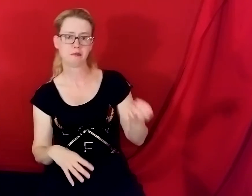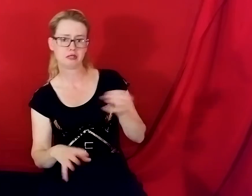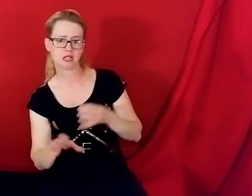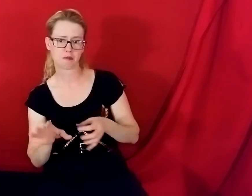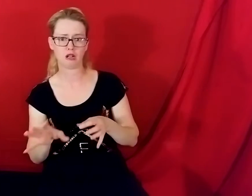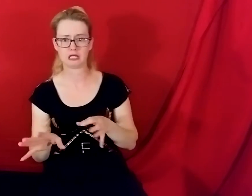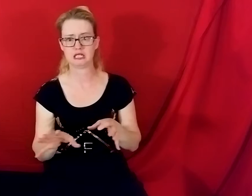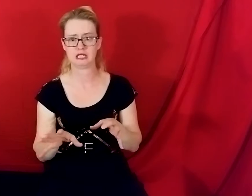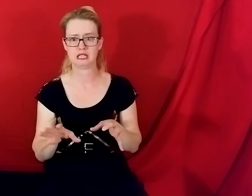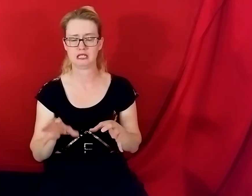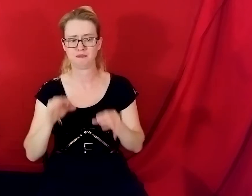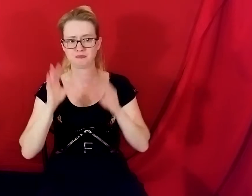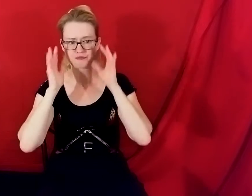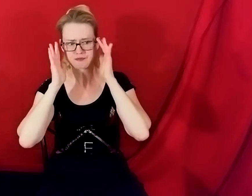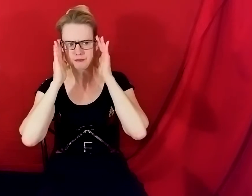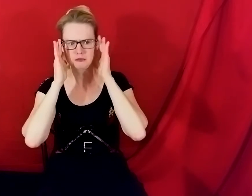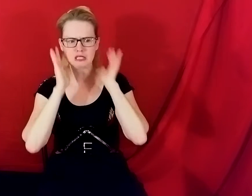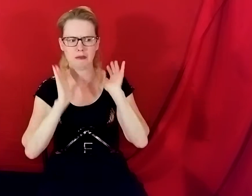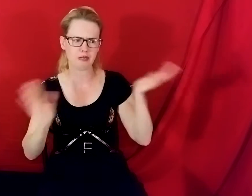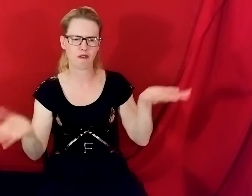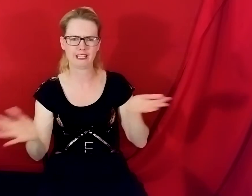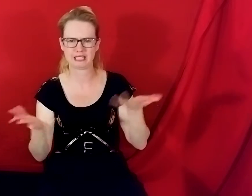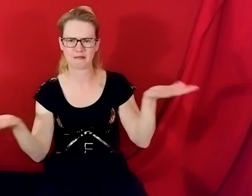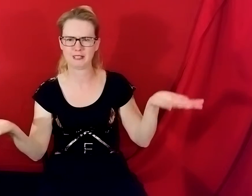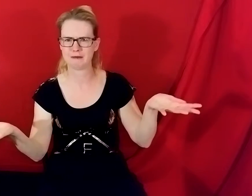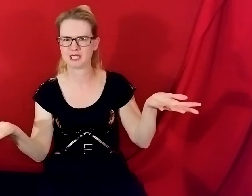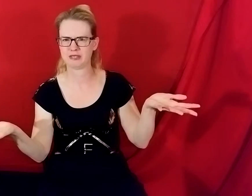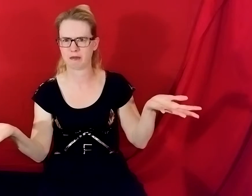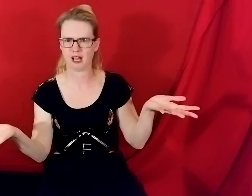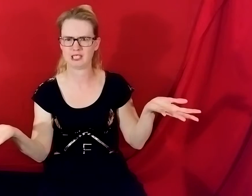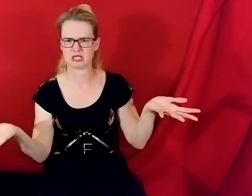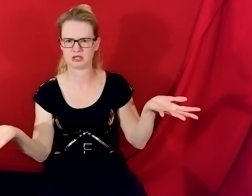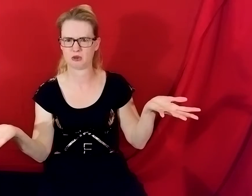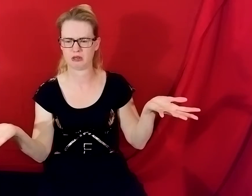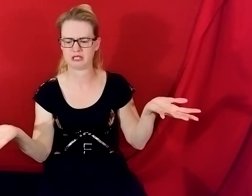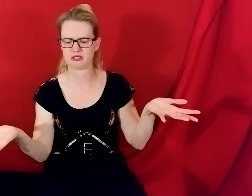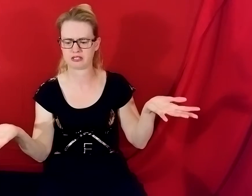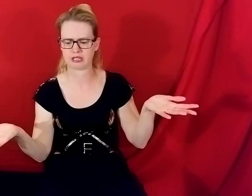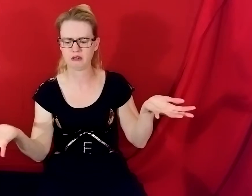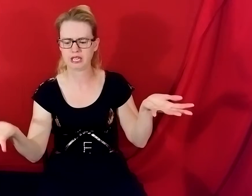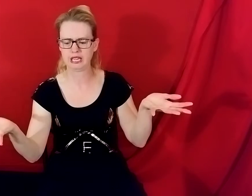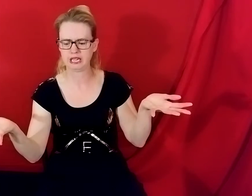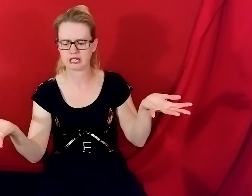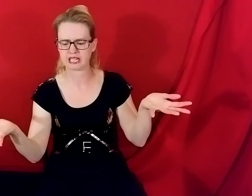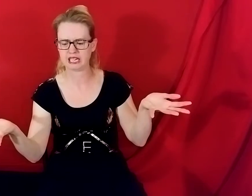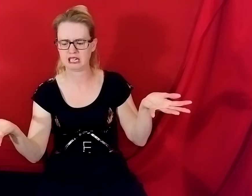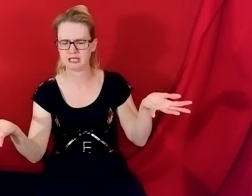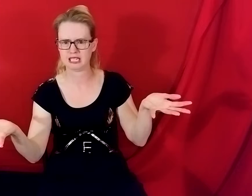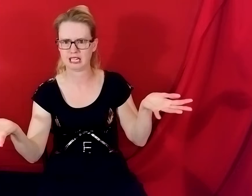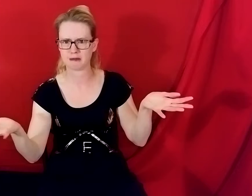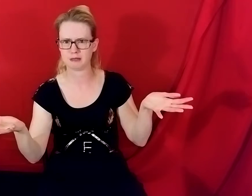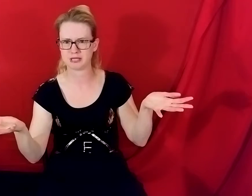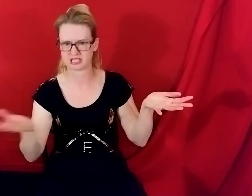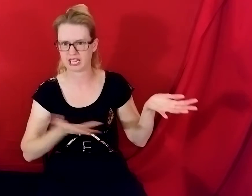little plot and i mean really there's wasn't much of a plot to the story it's just like okay i'm gonna get out and i'm gonna be scared